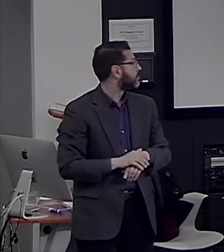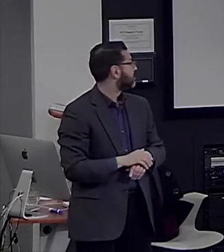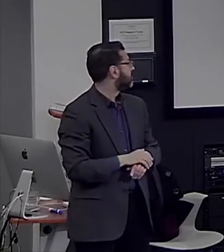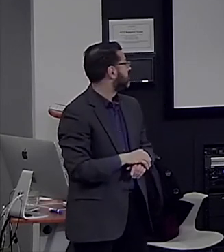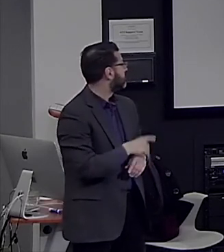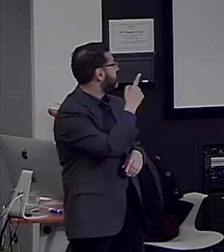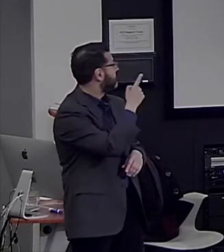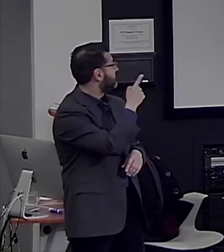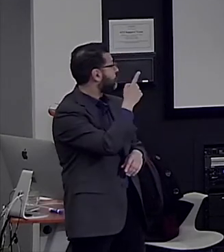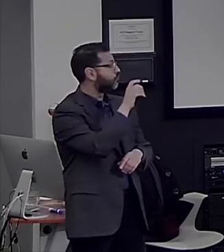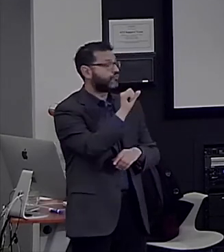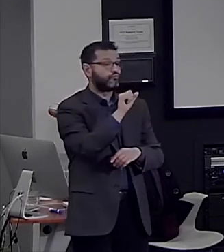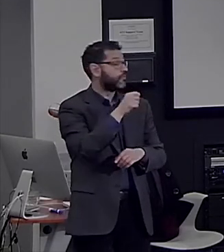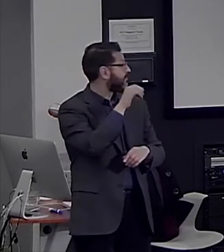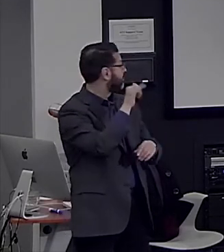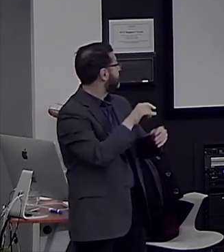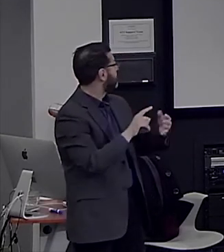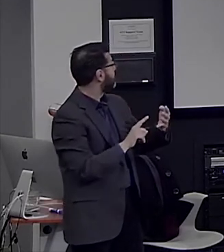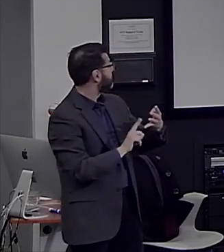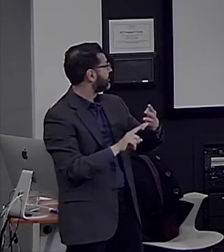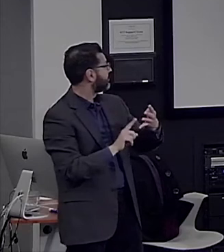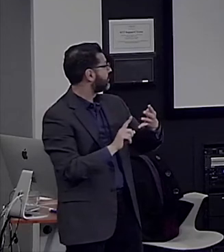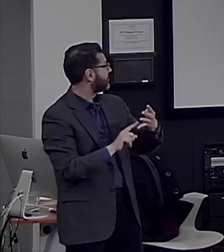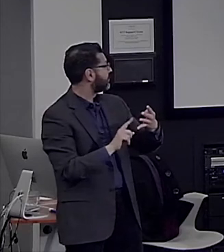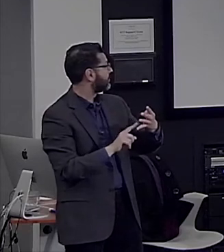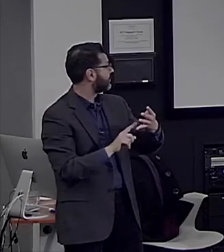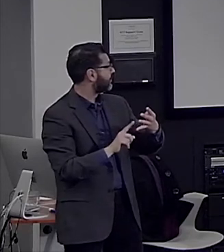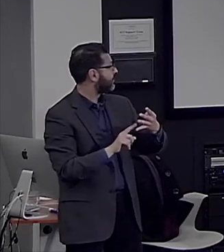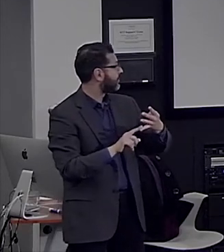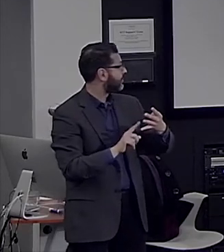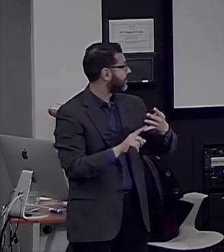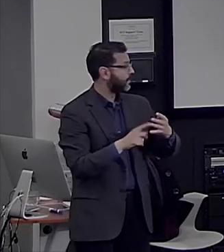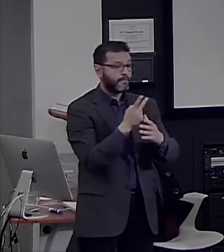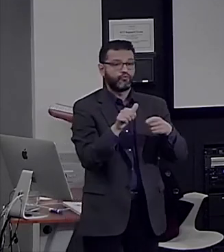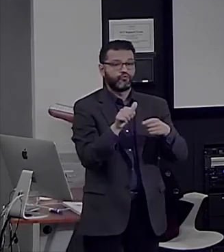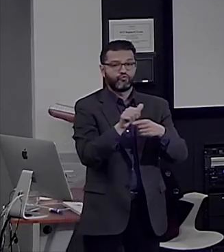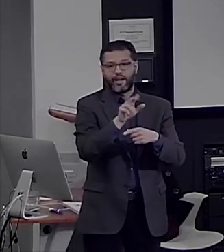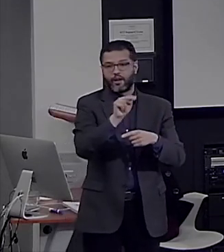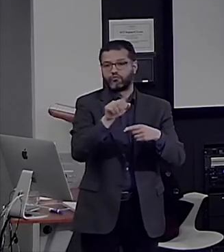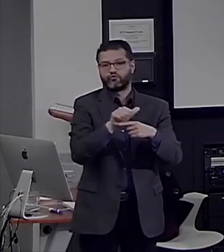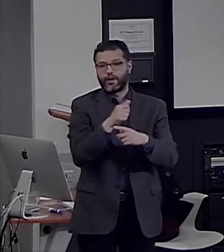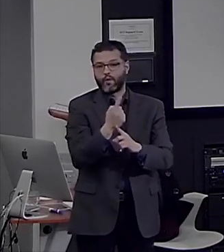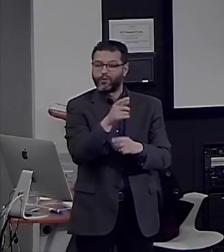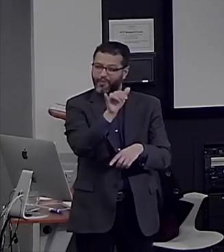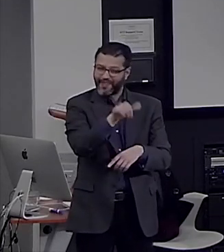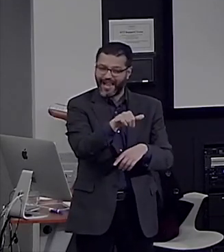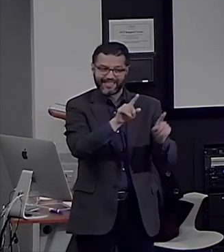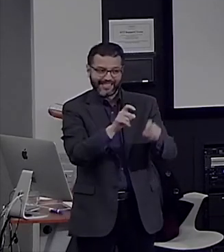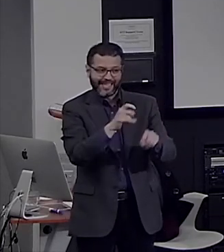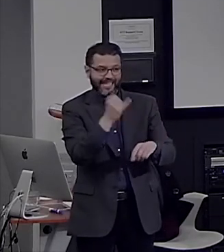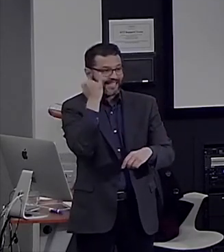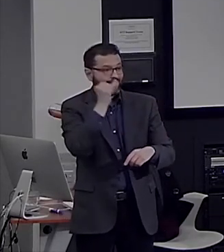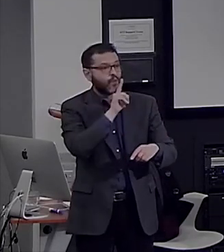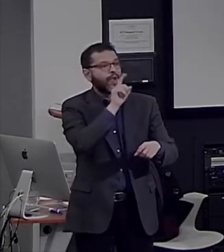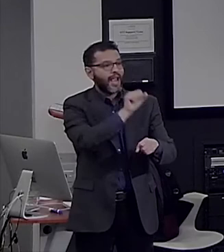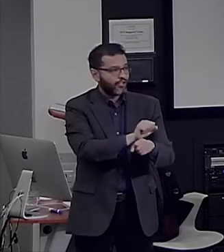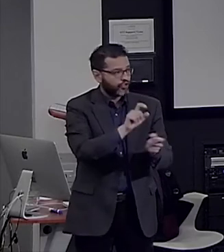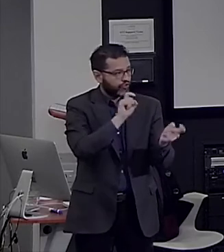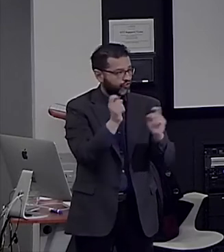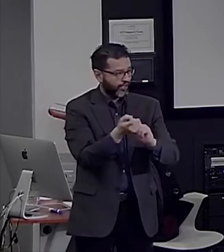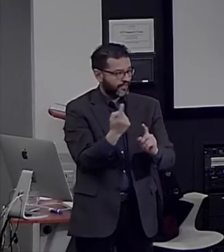and above that scene for maturation alone so this is the test of whether you've changed something if you just